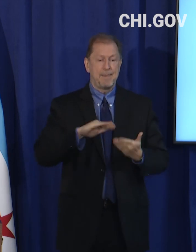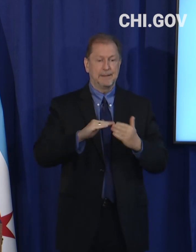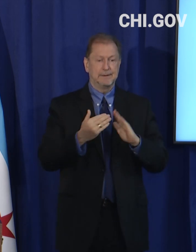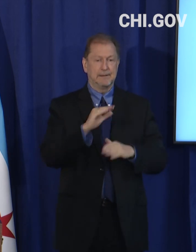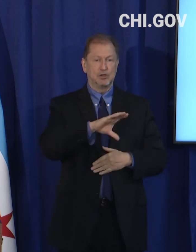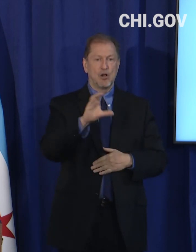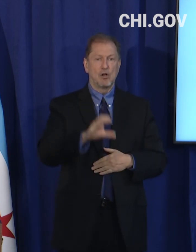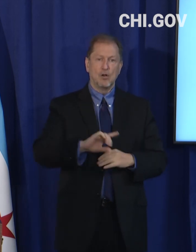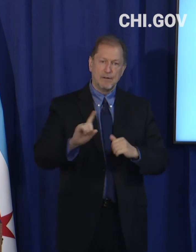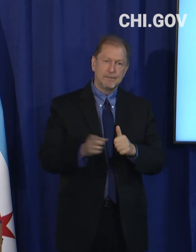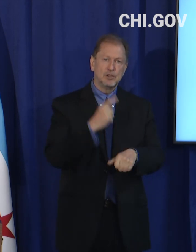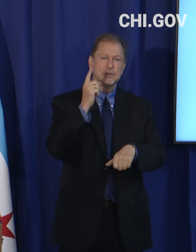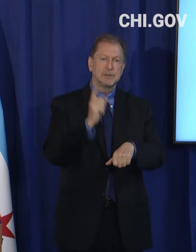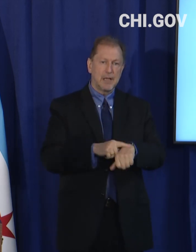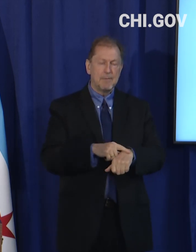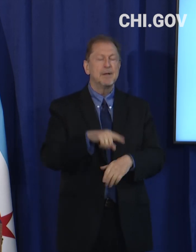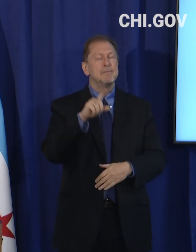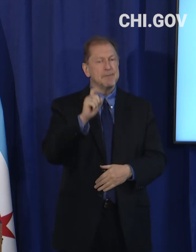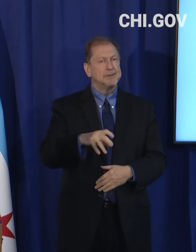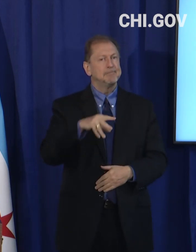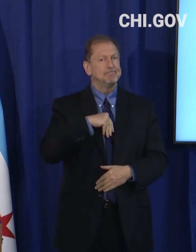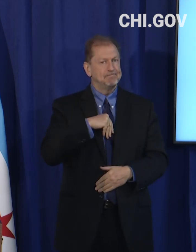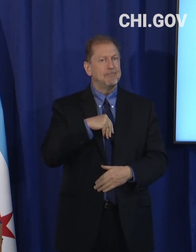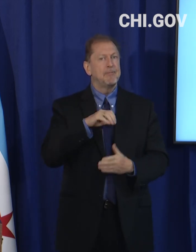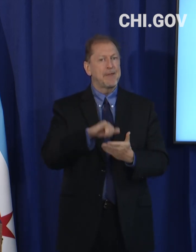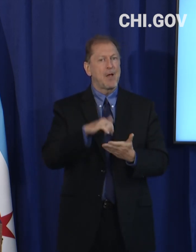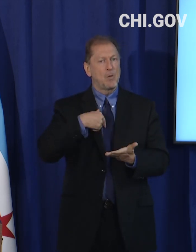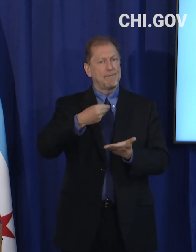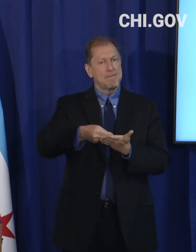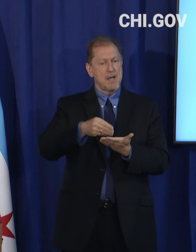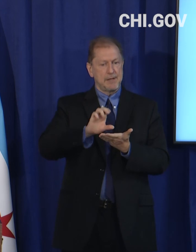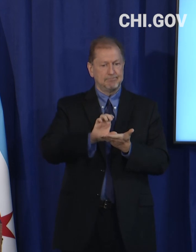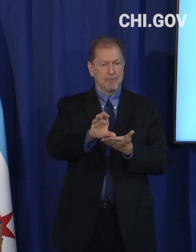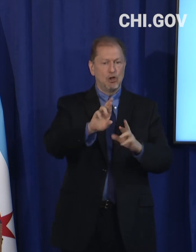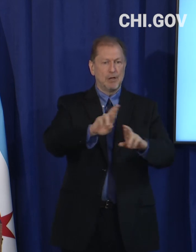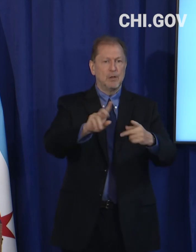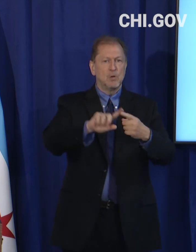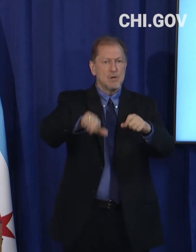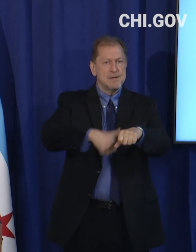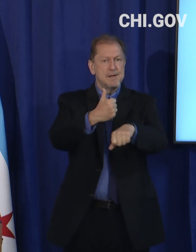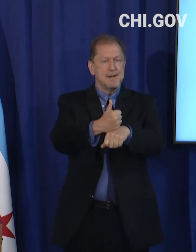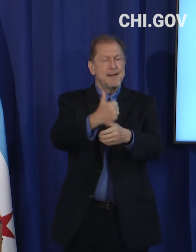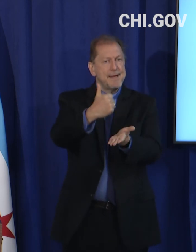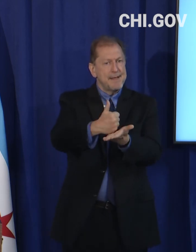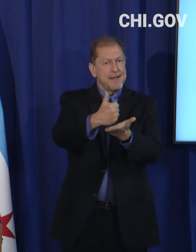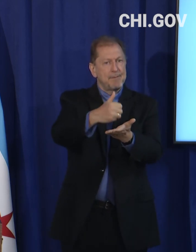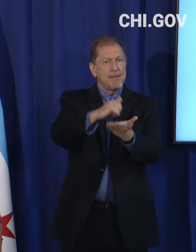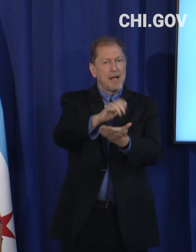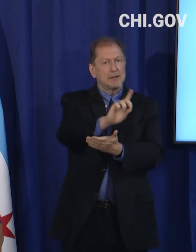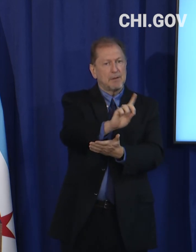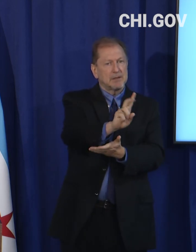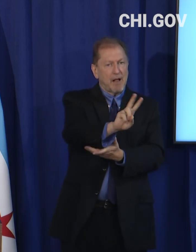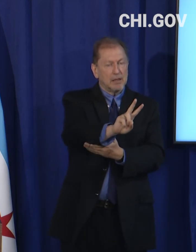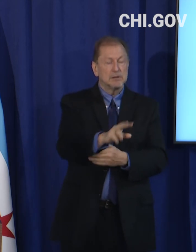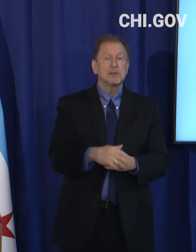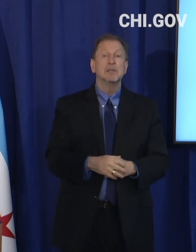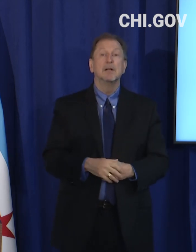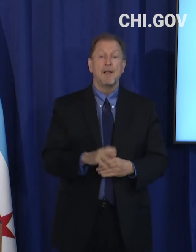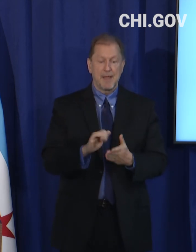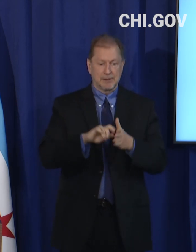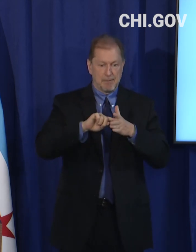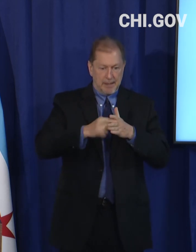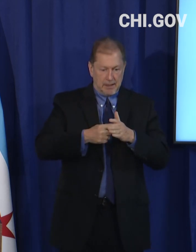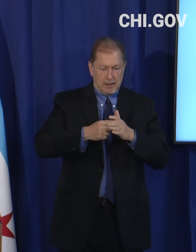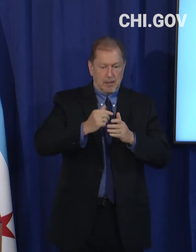time, must link them in our funding and our policy making. This is a first and critical step to the foundation my team